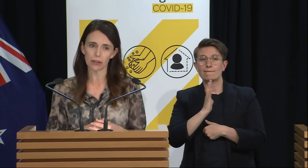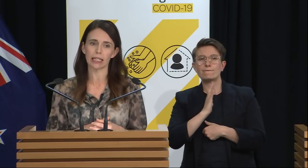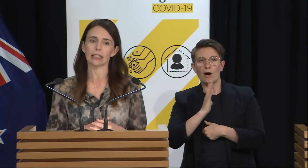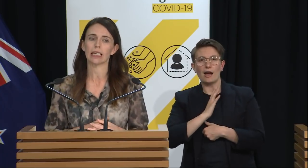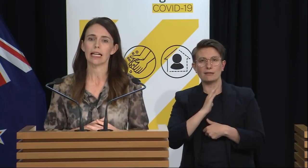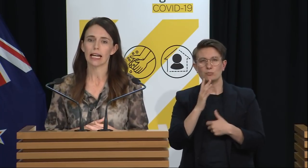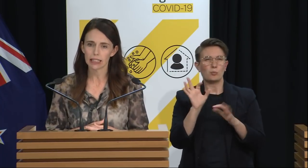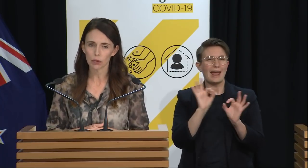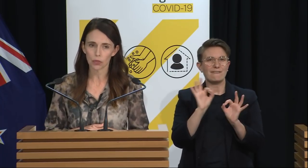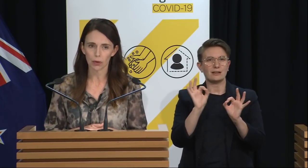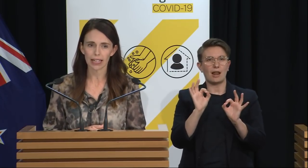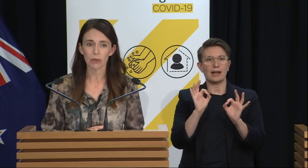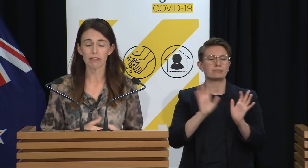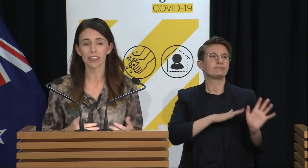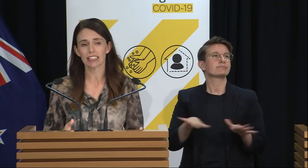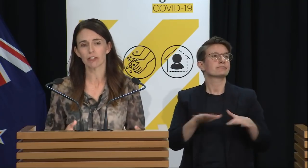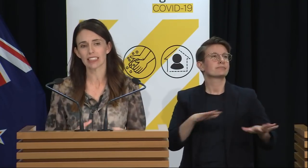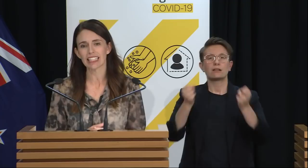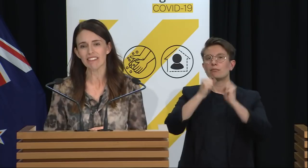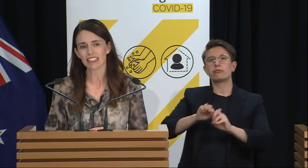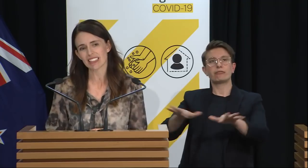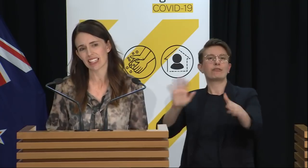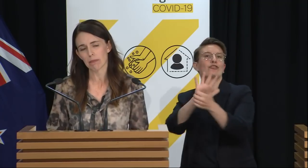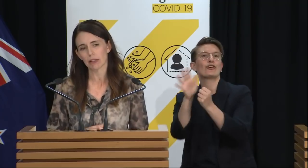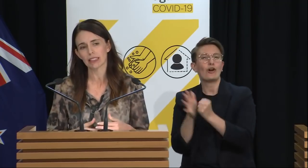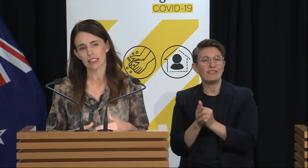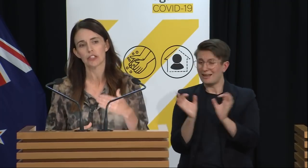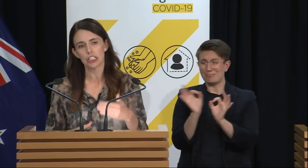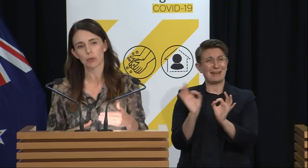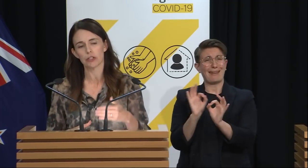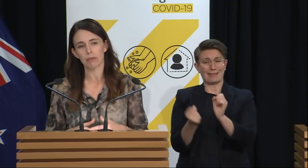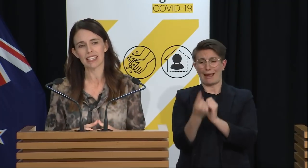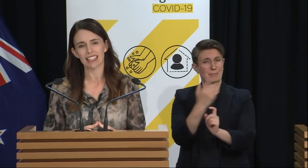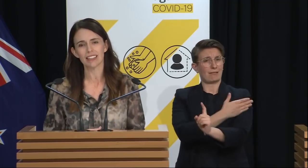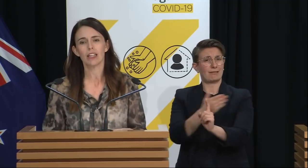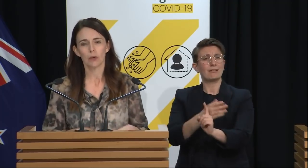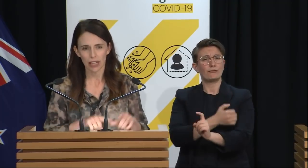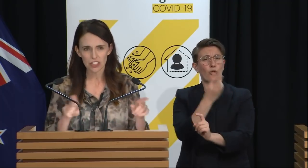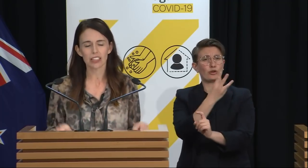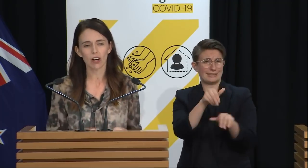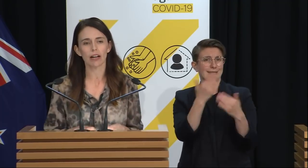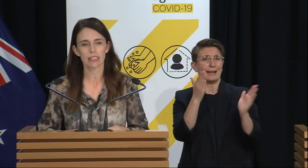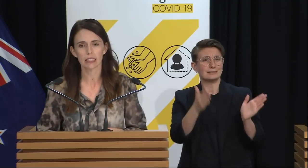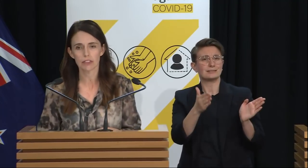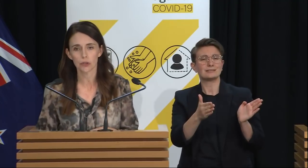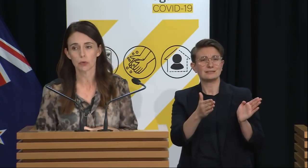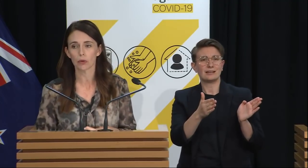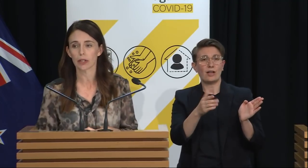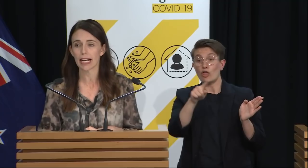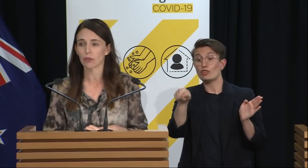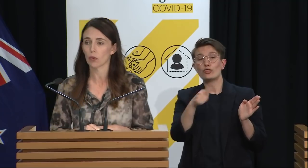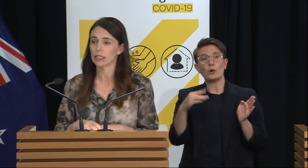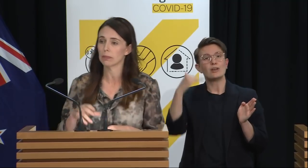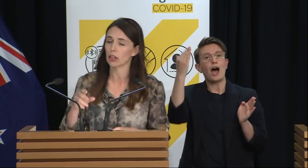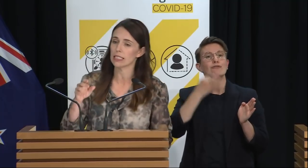13-day period at level 3 with very little evidence in that period to suggest we should be there, when actually the high-risk individuals we